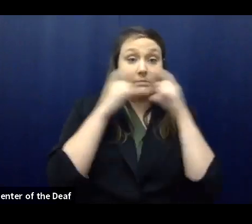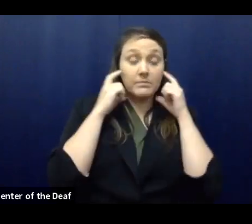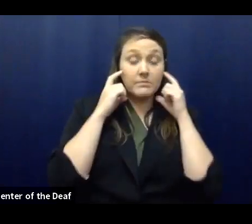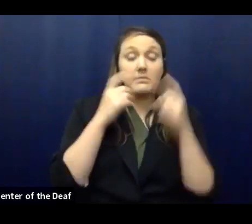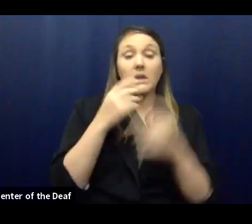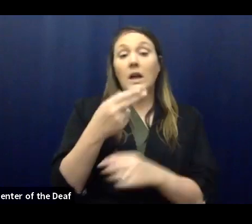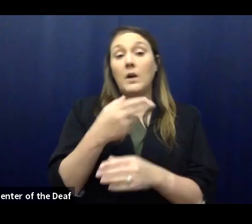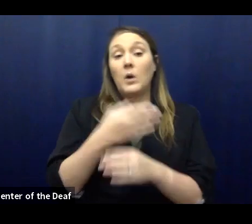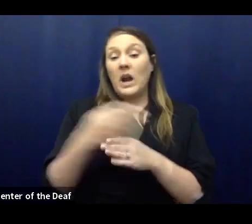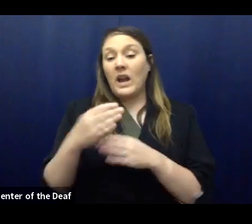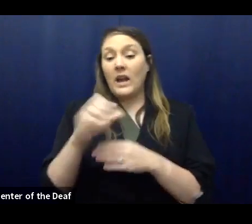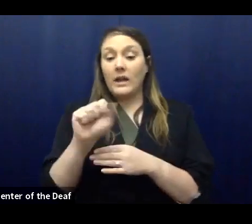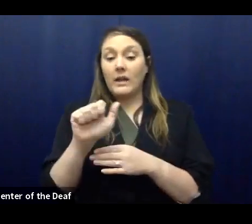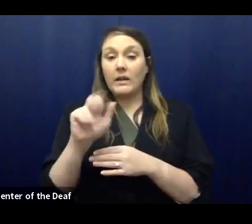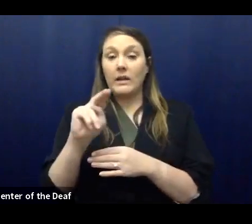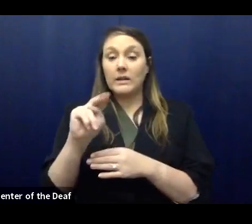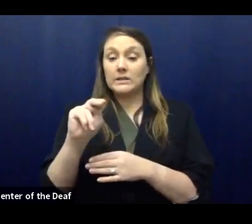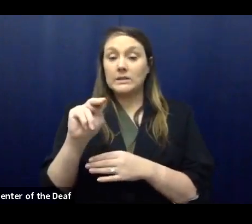podium.